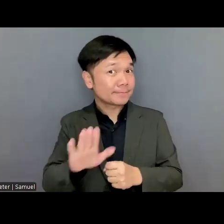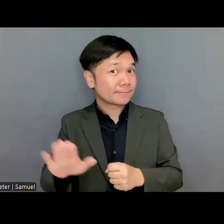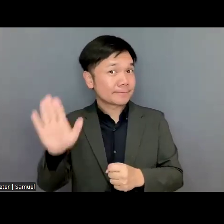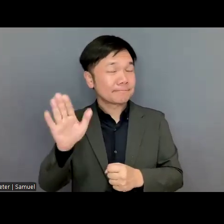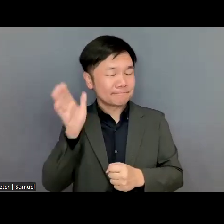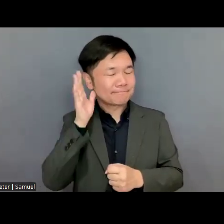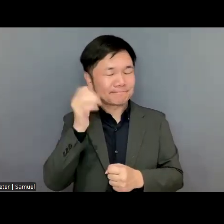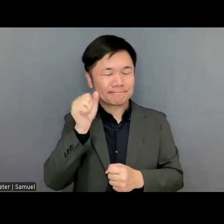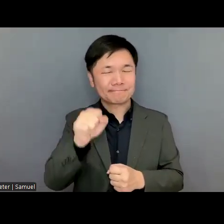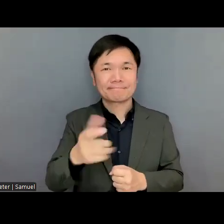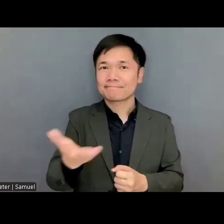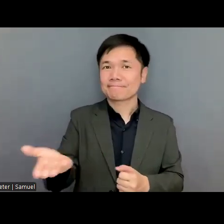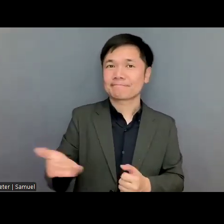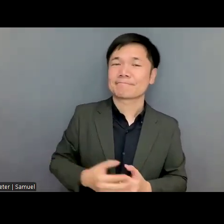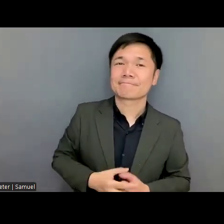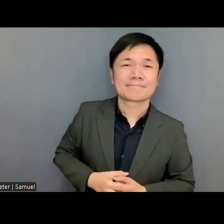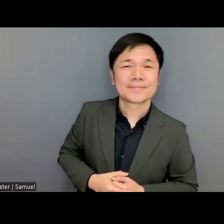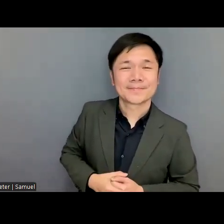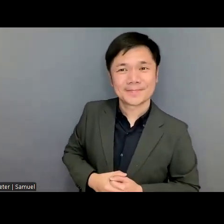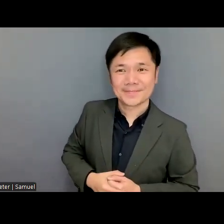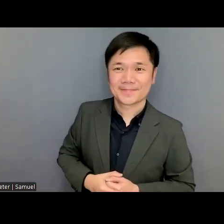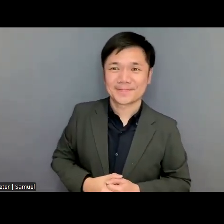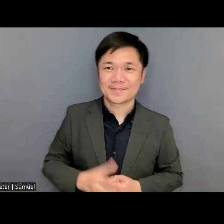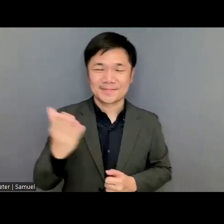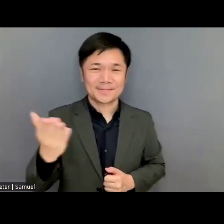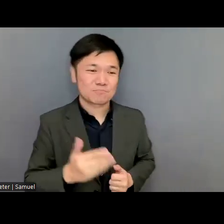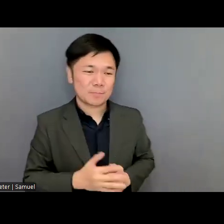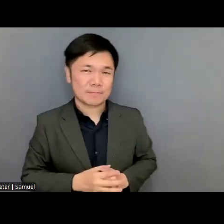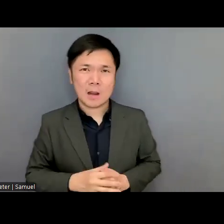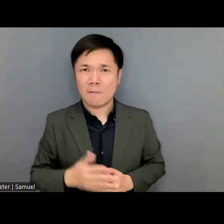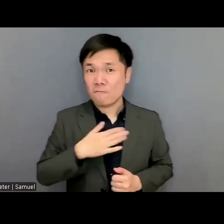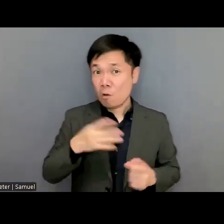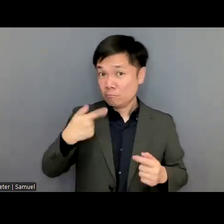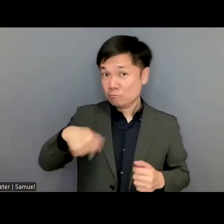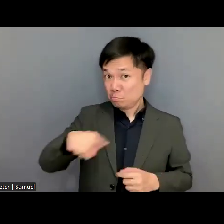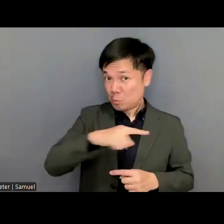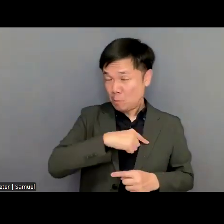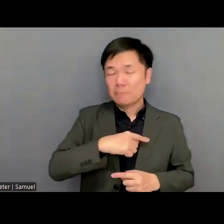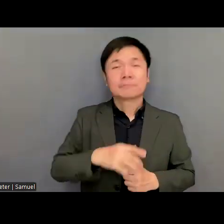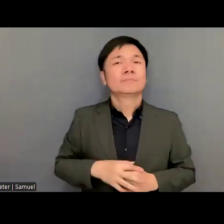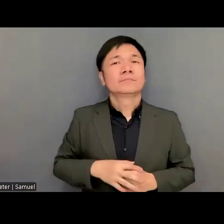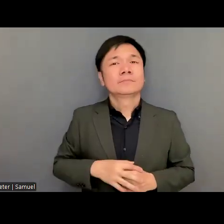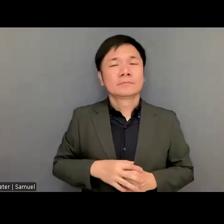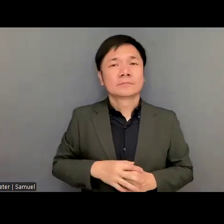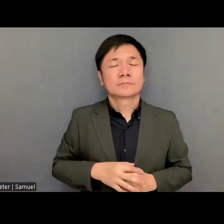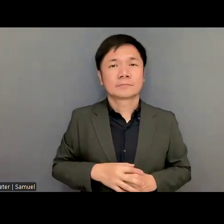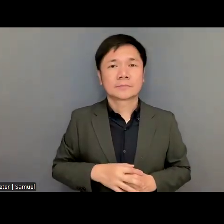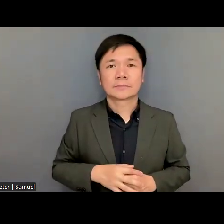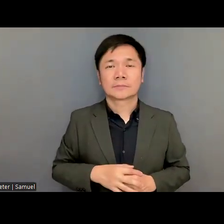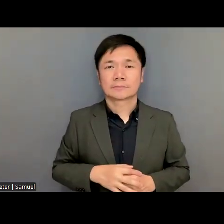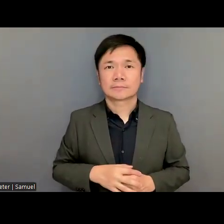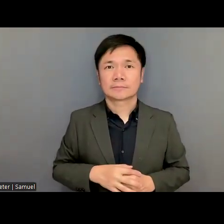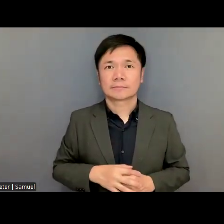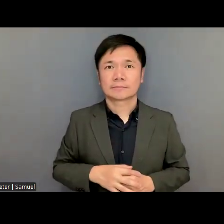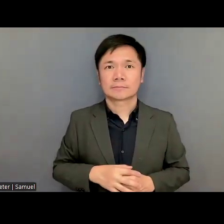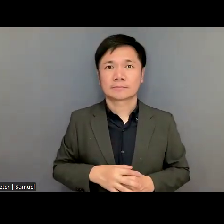you. Yes. Okay, Pratima. Thank you. Yes, thank you. Thank you so much. Yeah, for us is you have also highlighted about one of